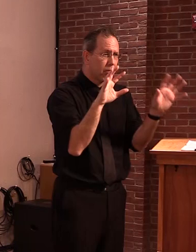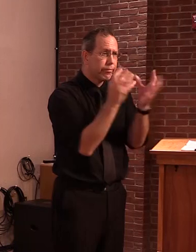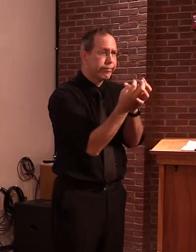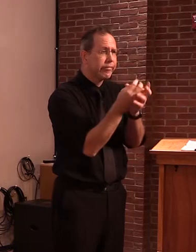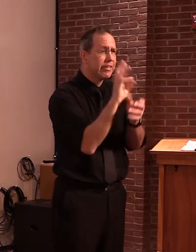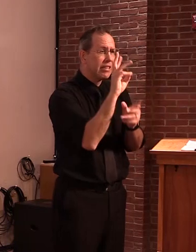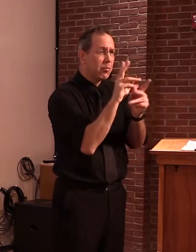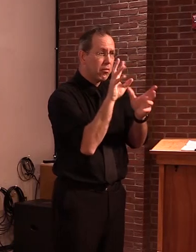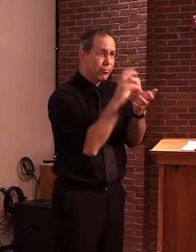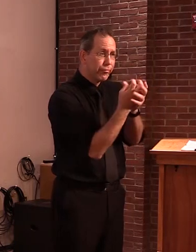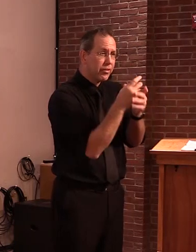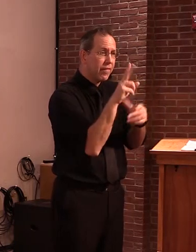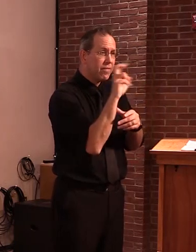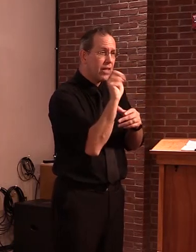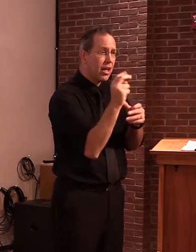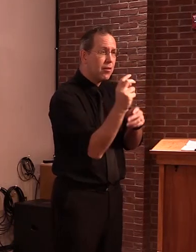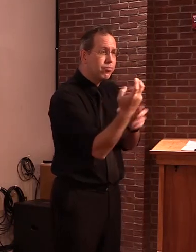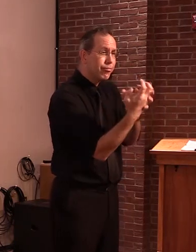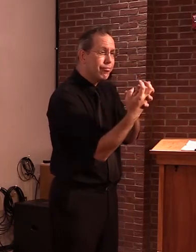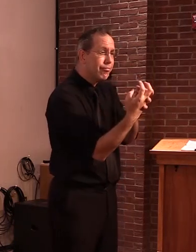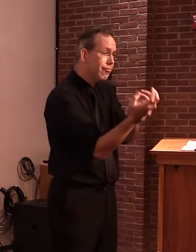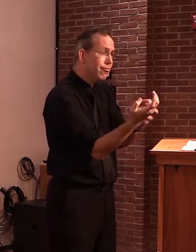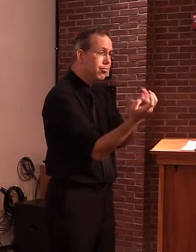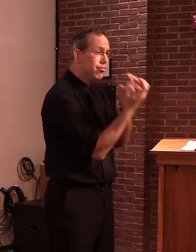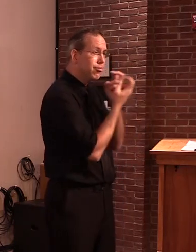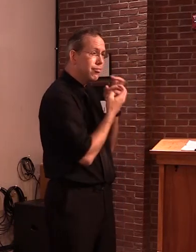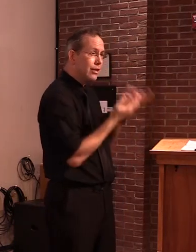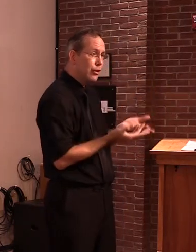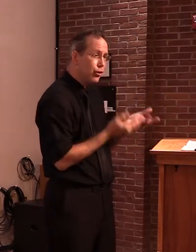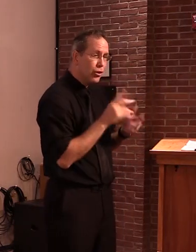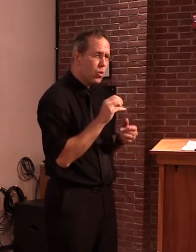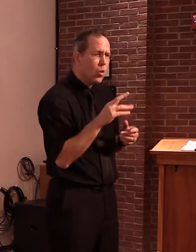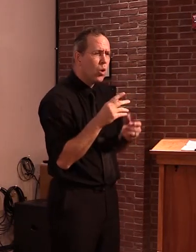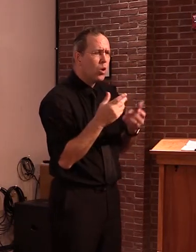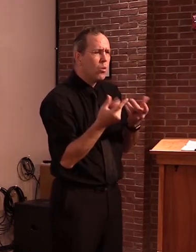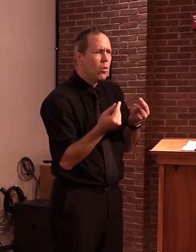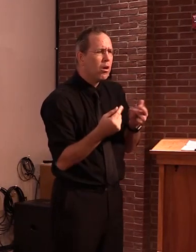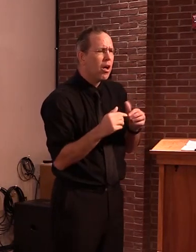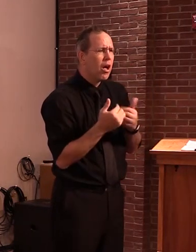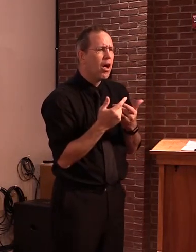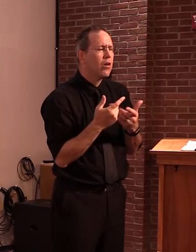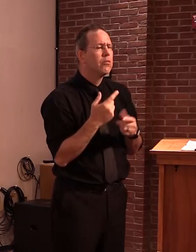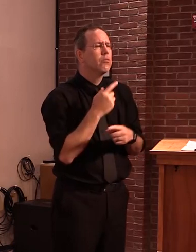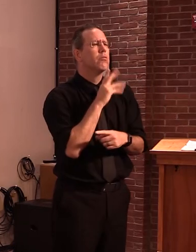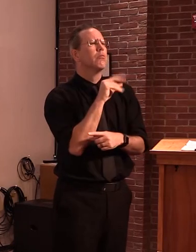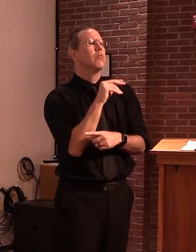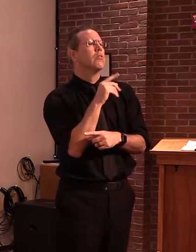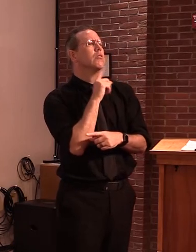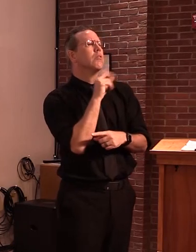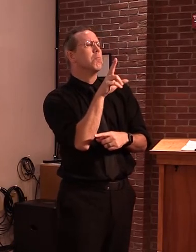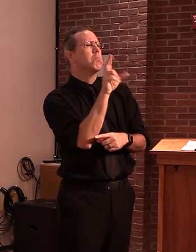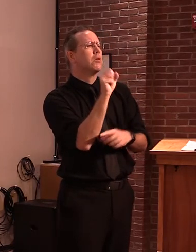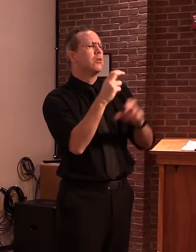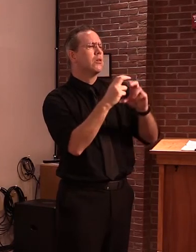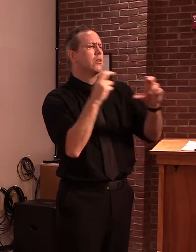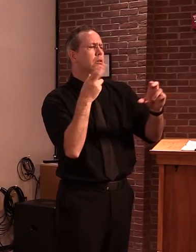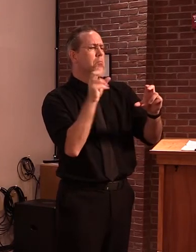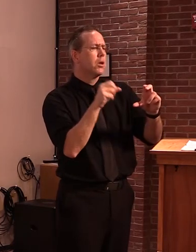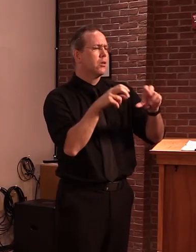It was actually a bus type of vehicle There were six inmates